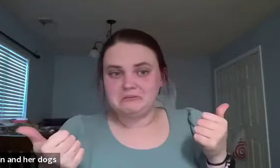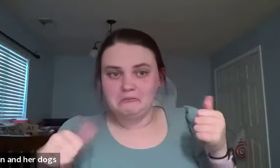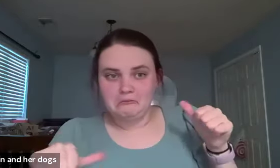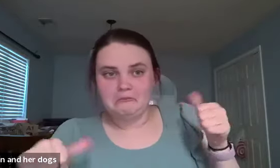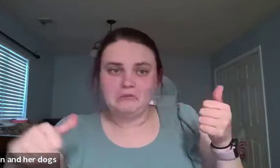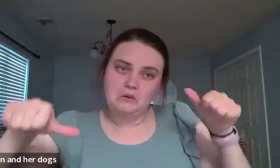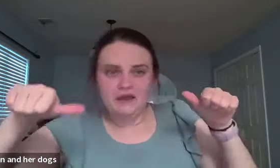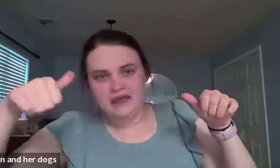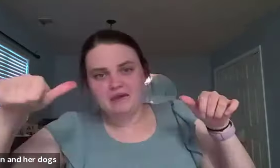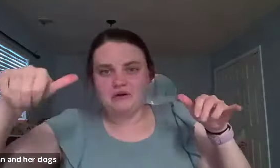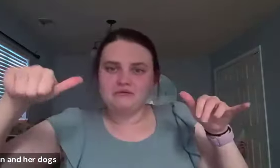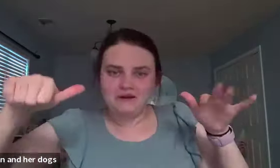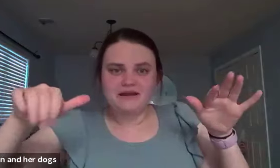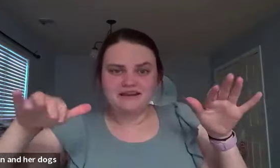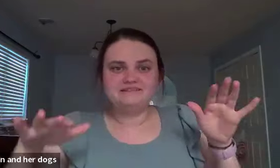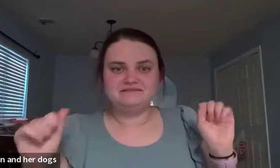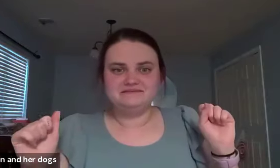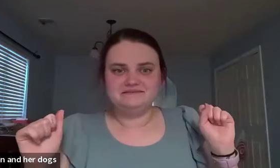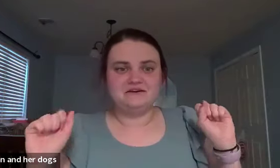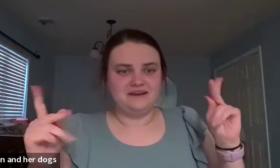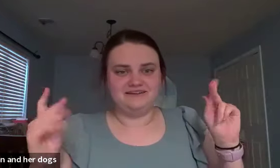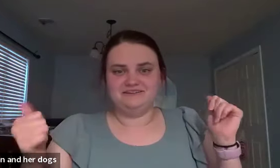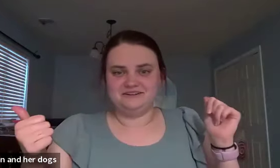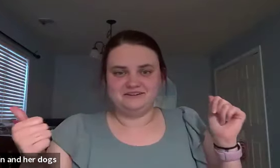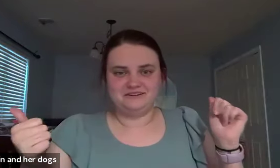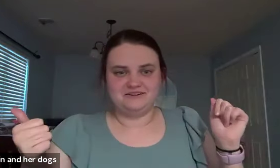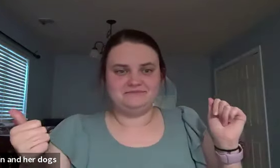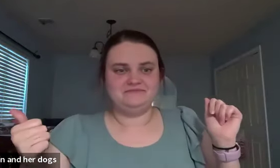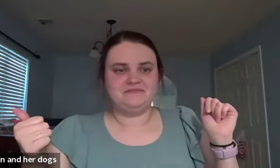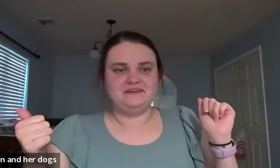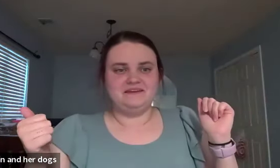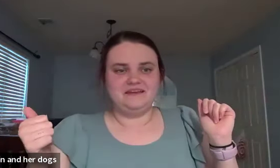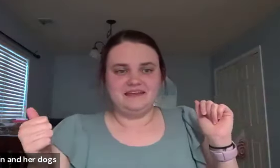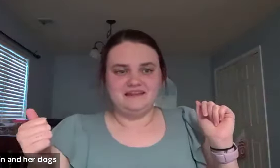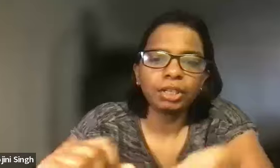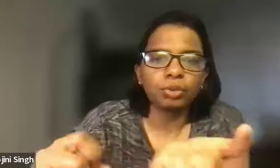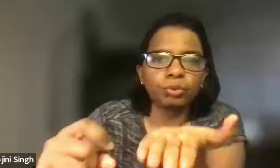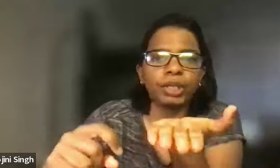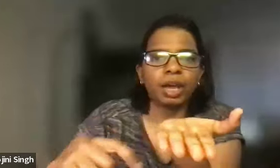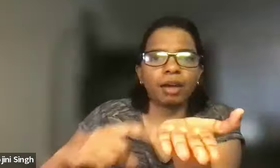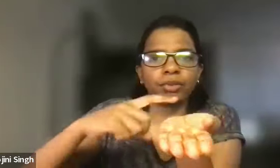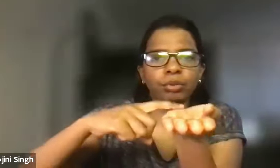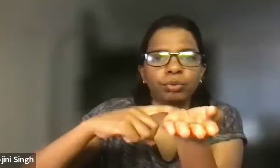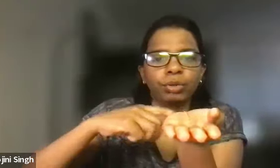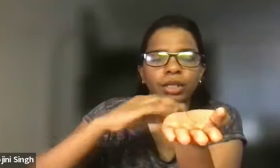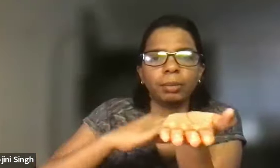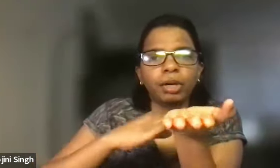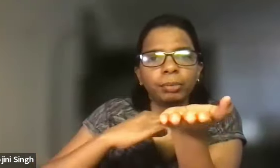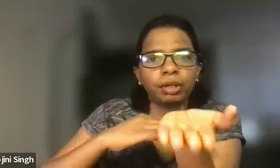Like, okay, we're all right. Okay, good, good, good, good. For It week, do we have to keep our palm